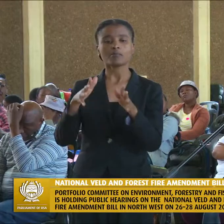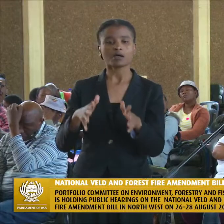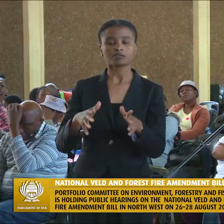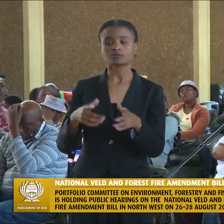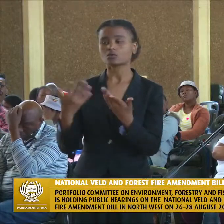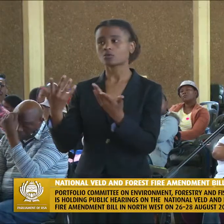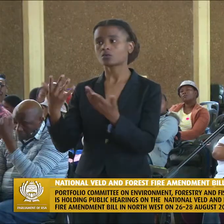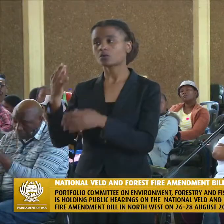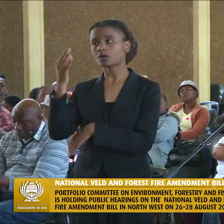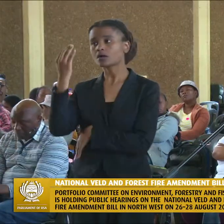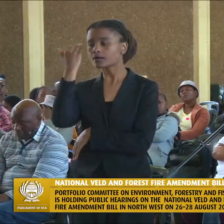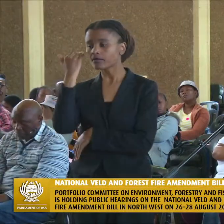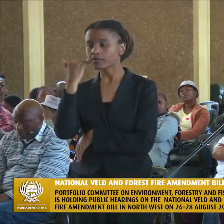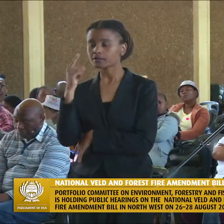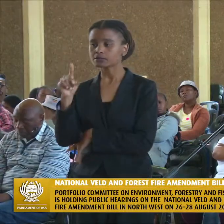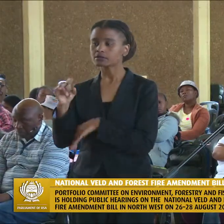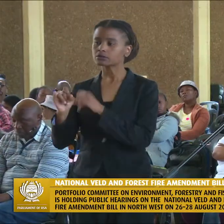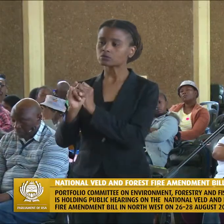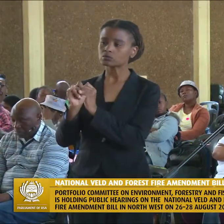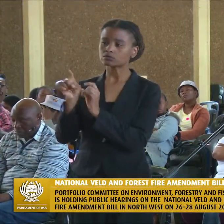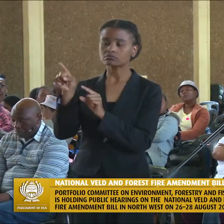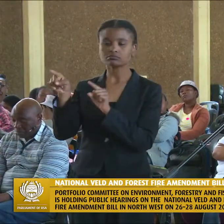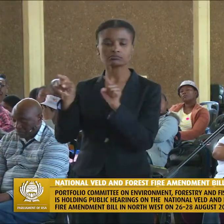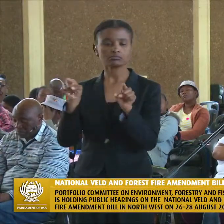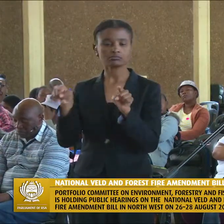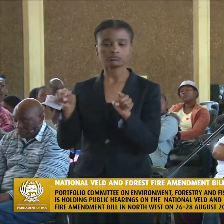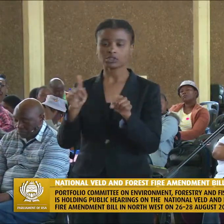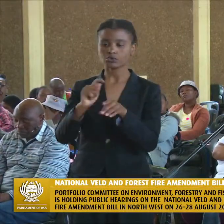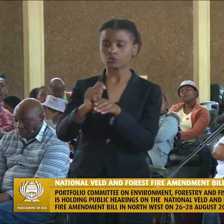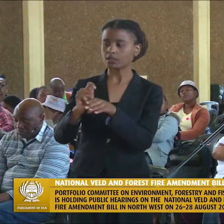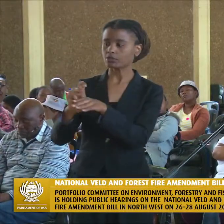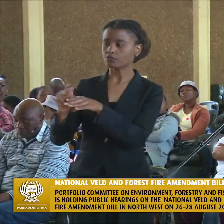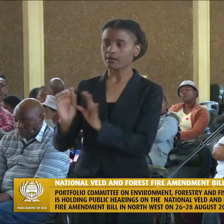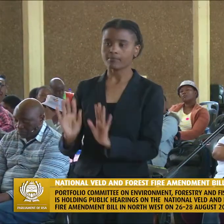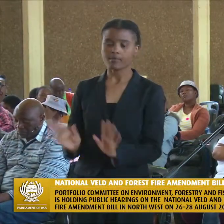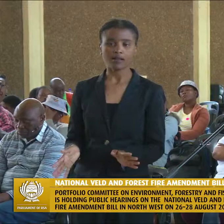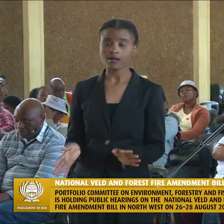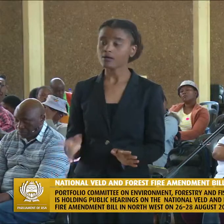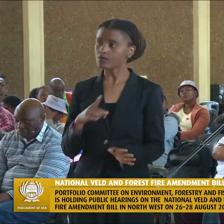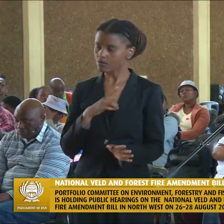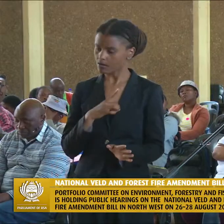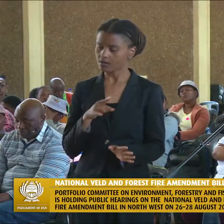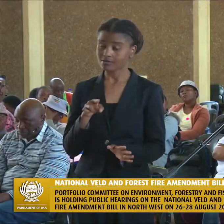government institutions as the fire affects all of us